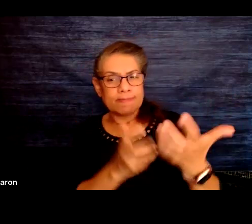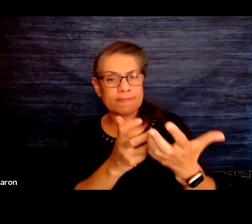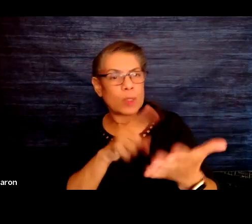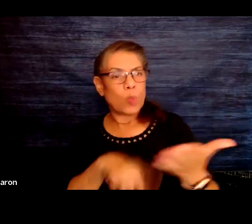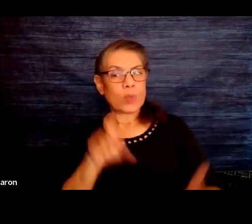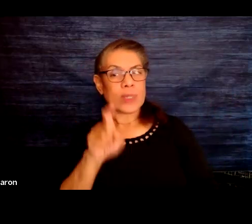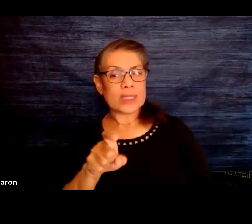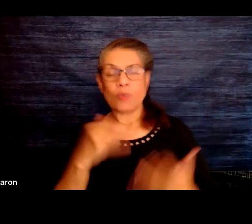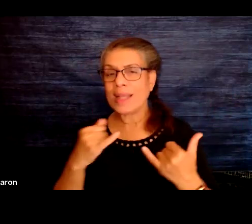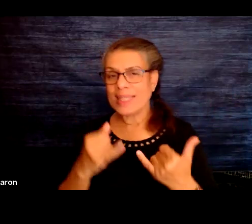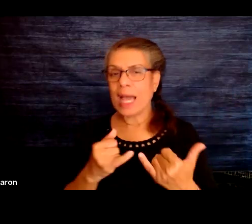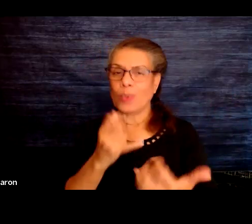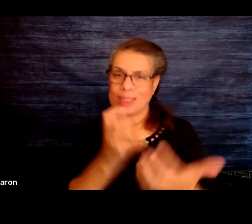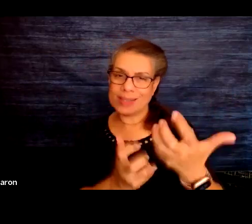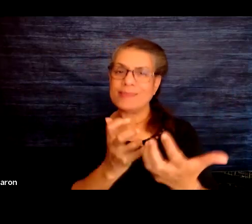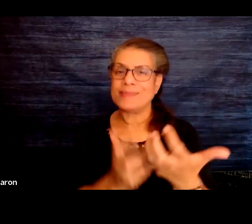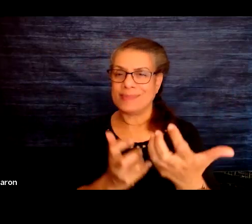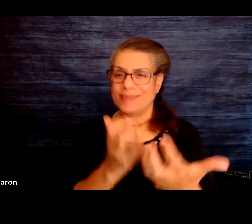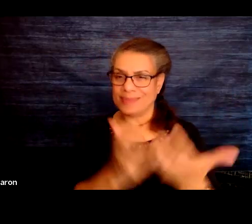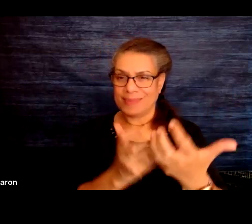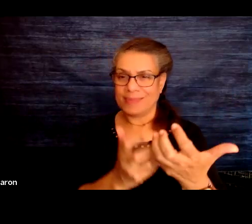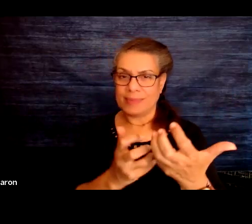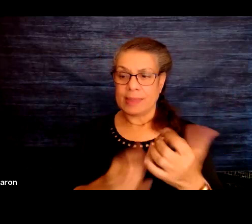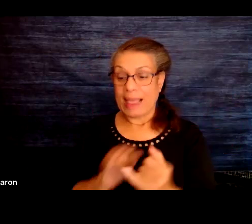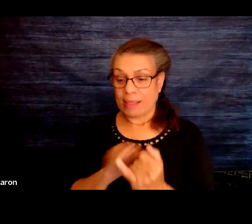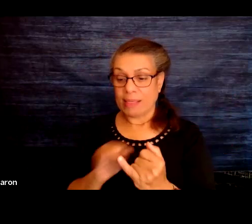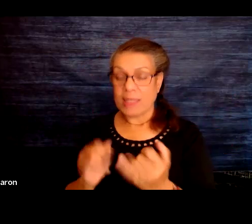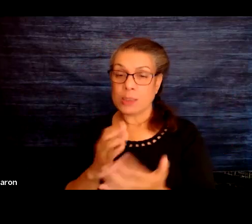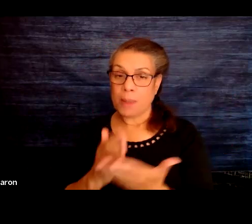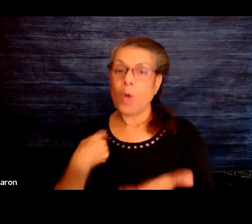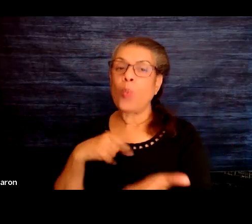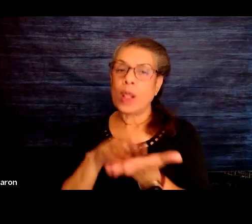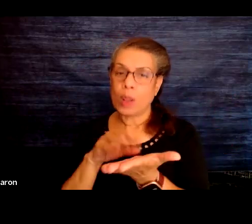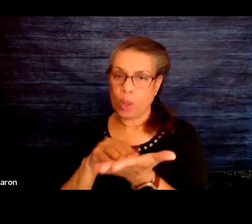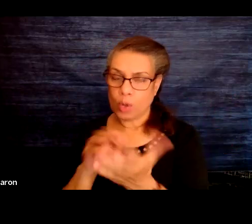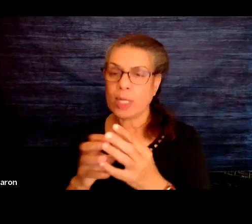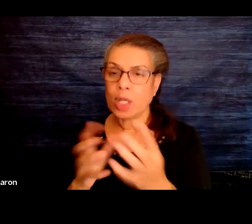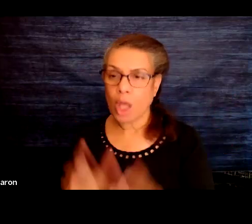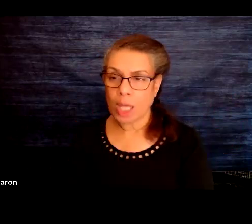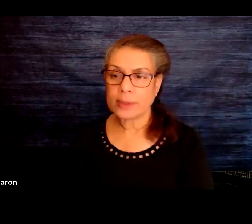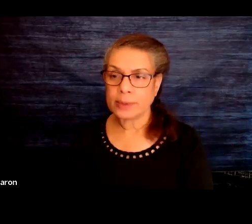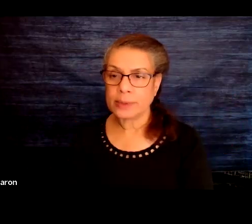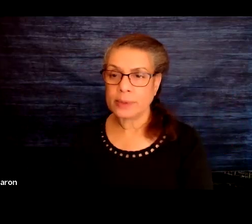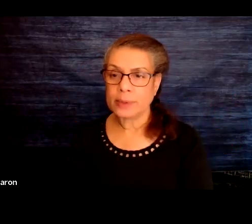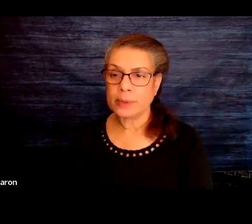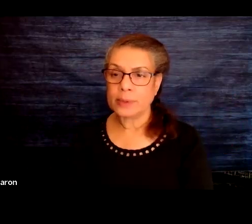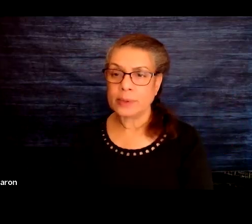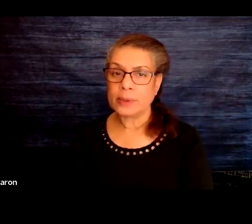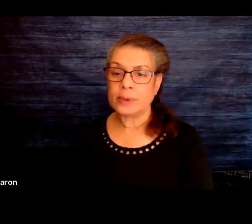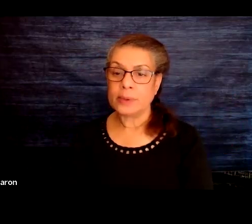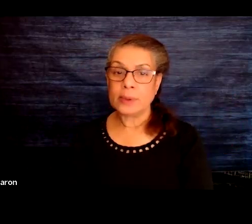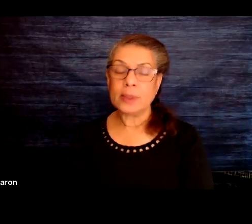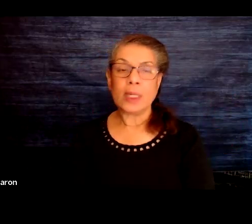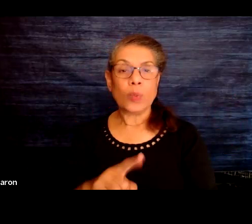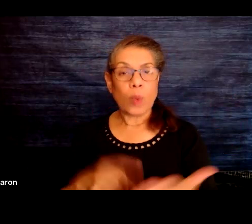point it really is adaptive challenges. Those 20 yards, we're learning a lot, and what we want to be able to do is